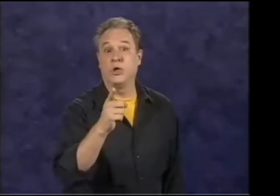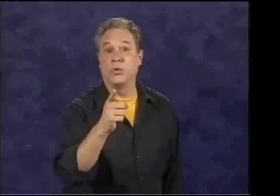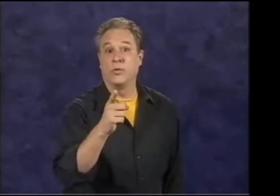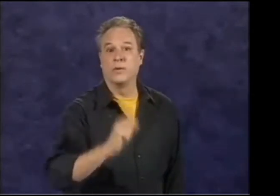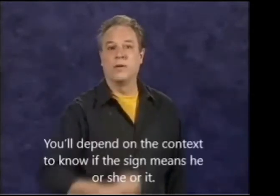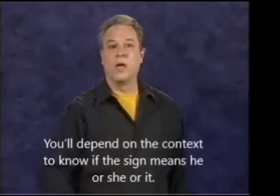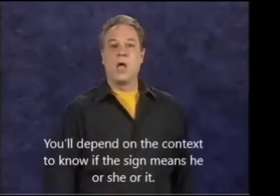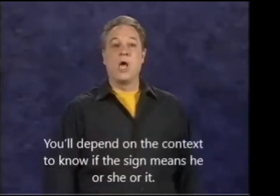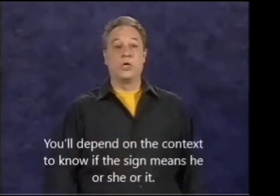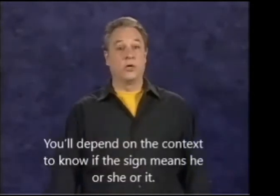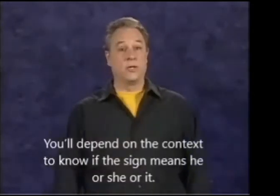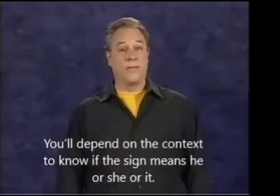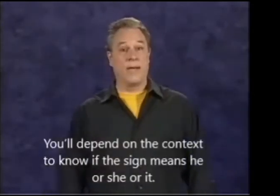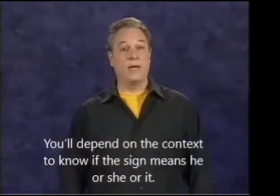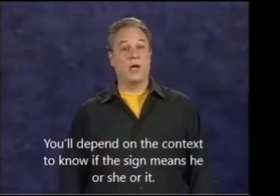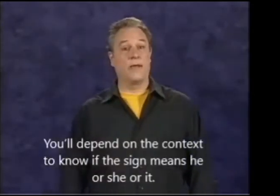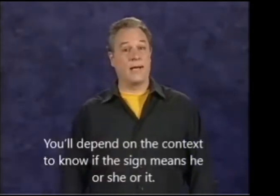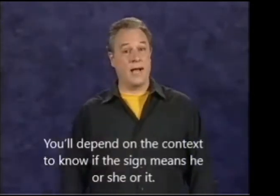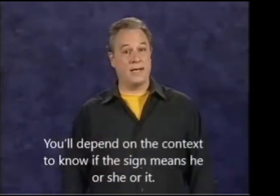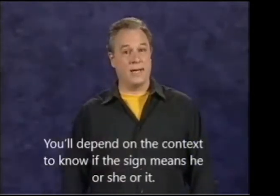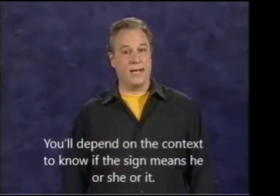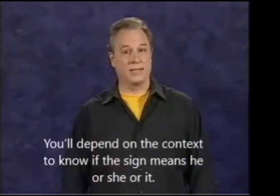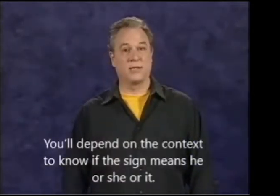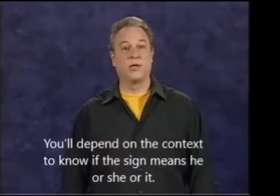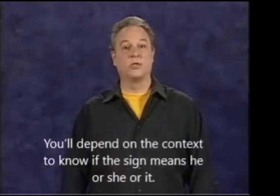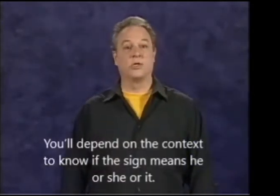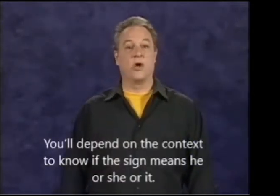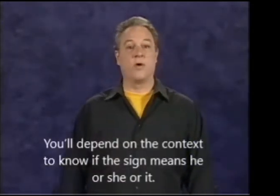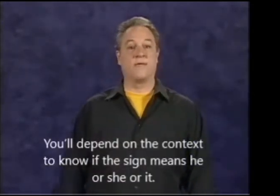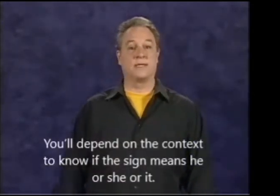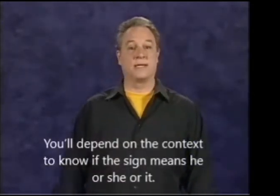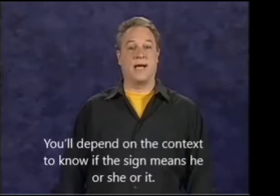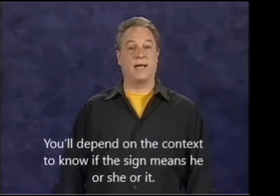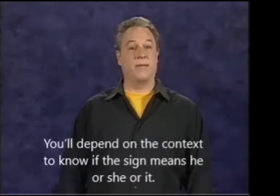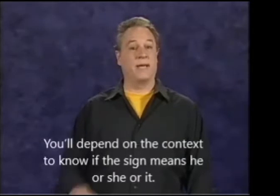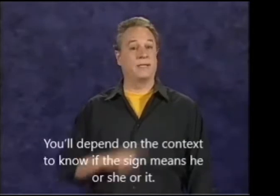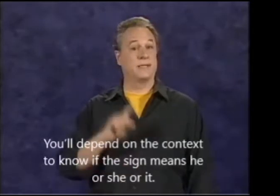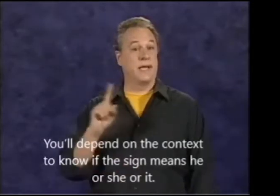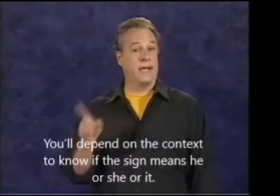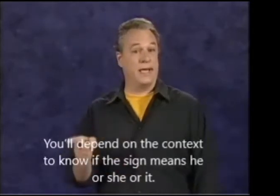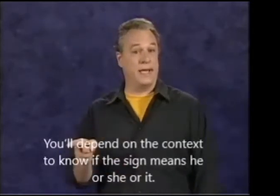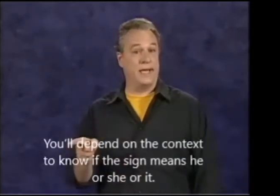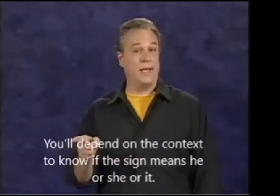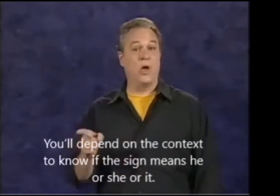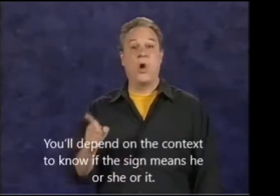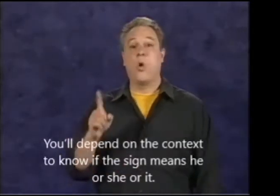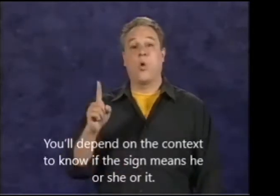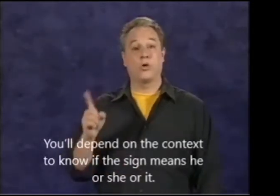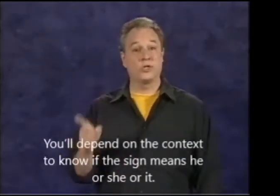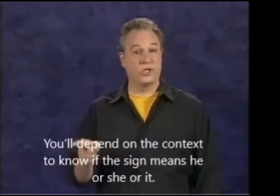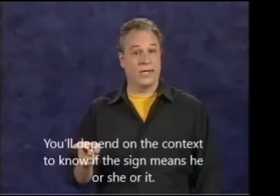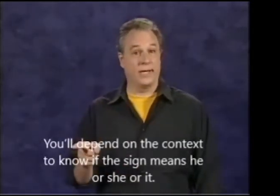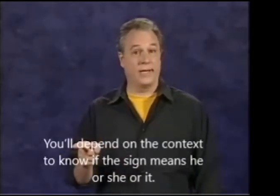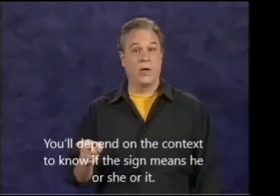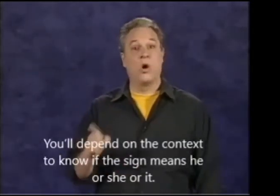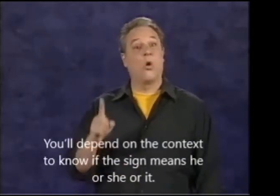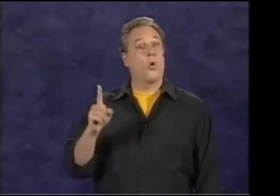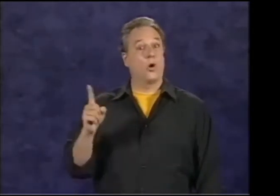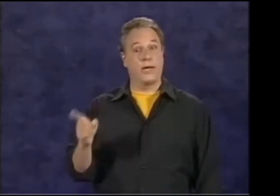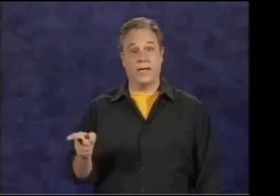you. You'll depend on the context to know if the sign means he or she or